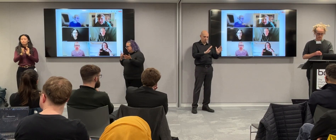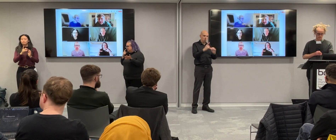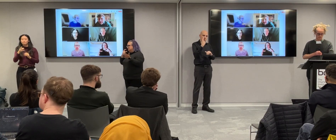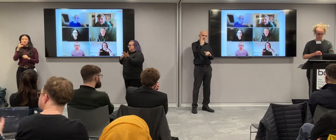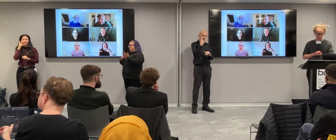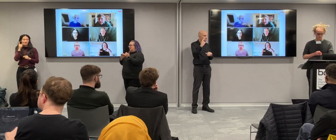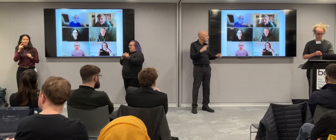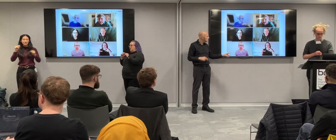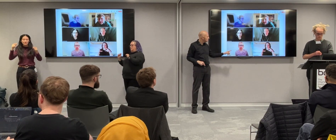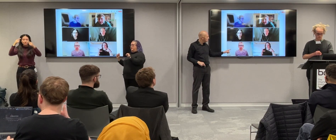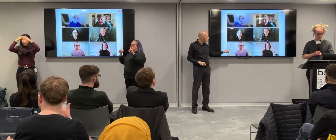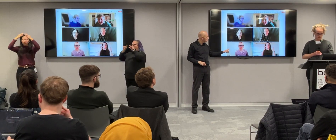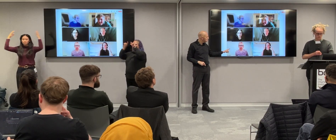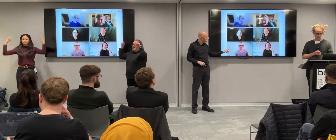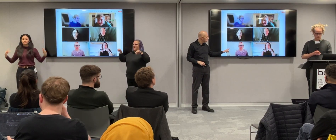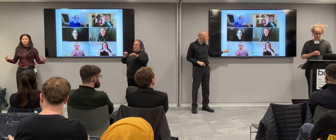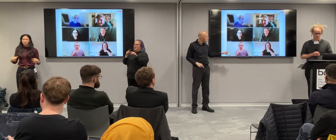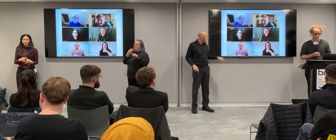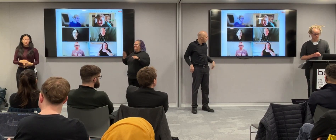get highlighted.